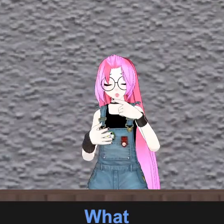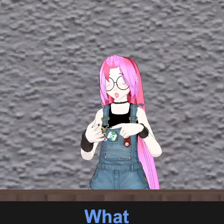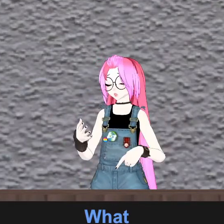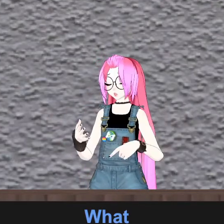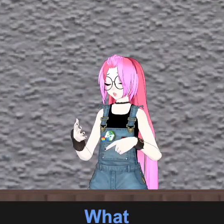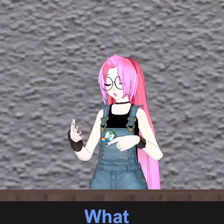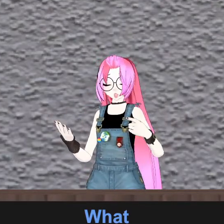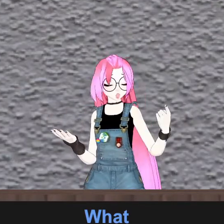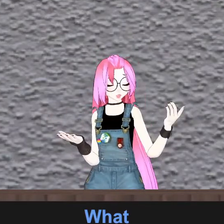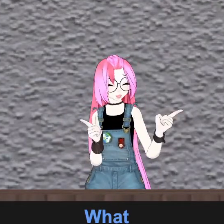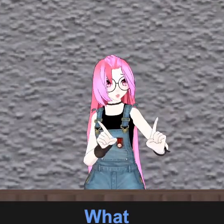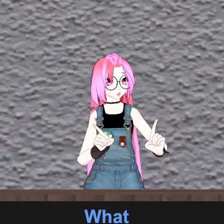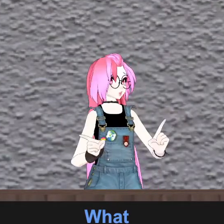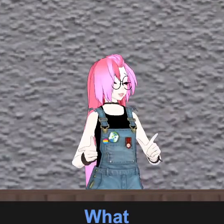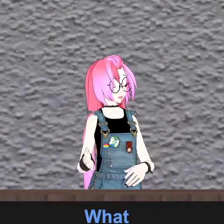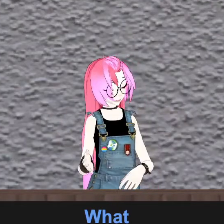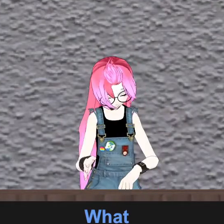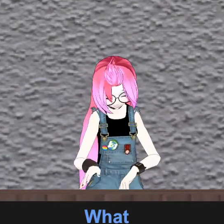Huh? What's going on?